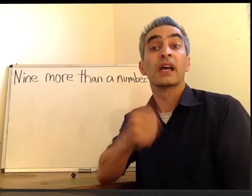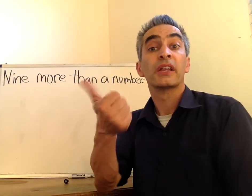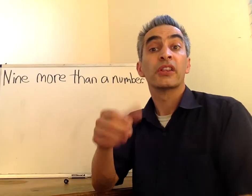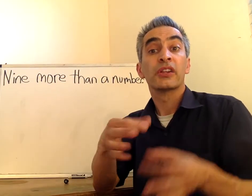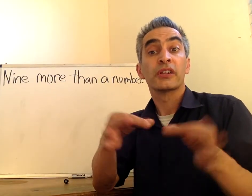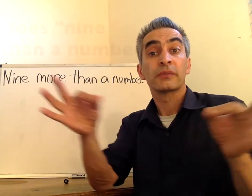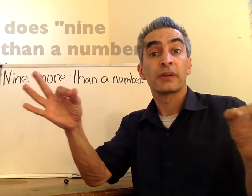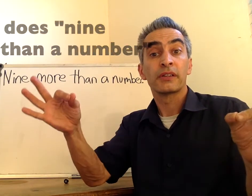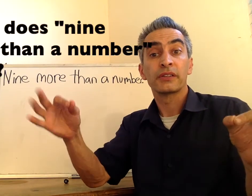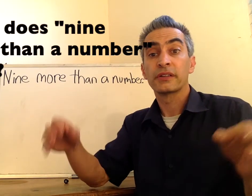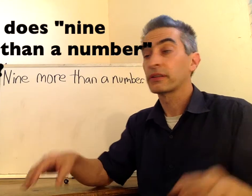Here's another expression.